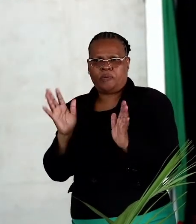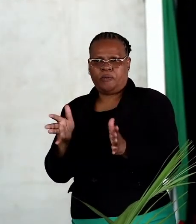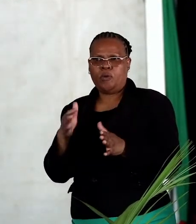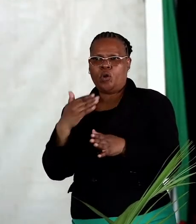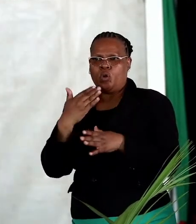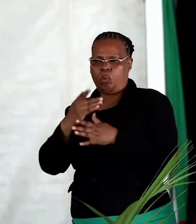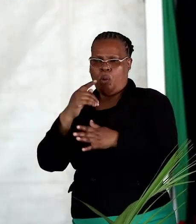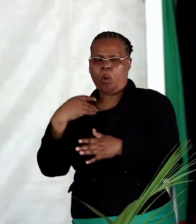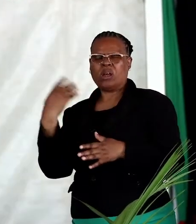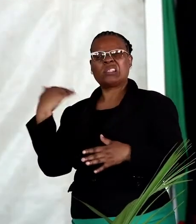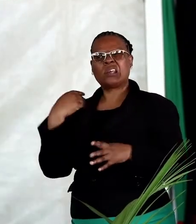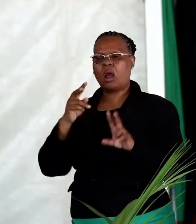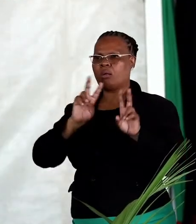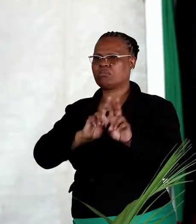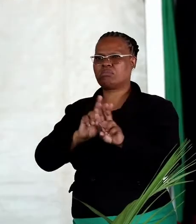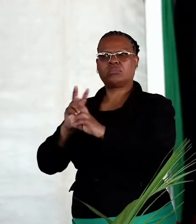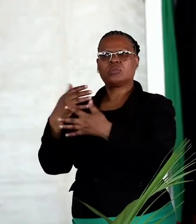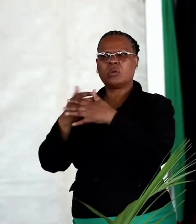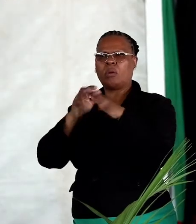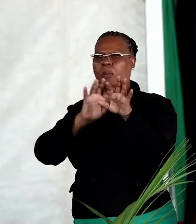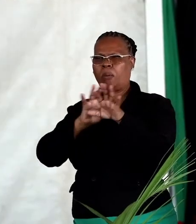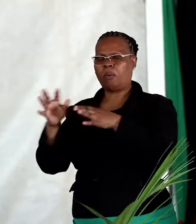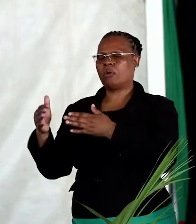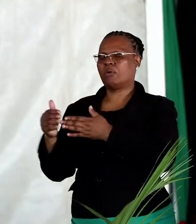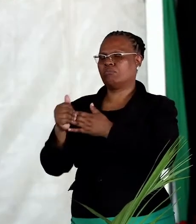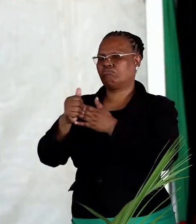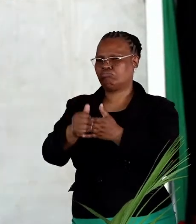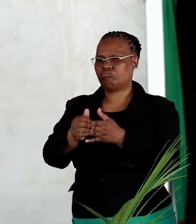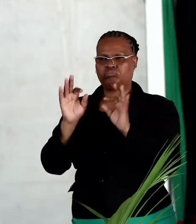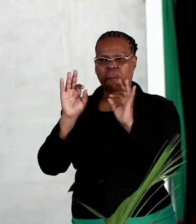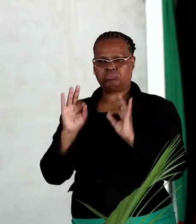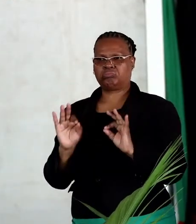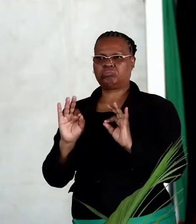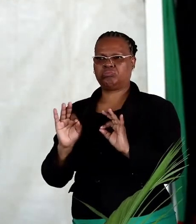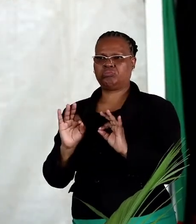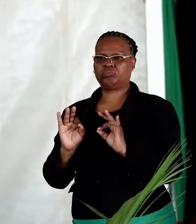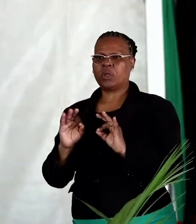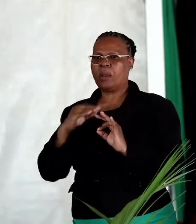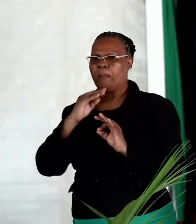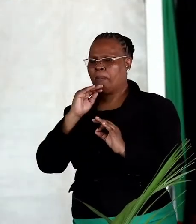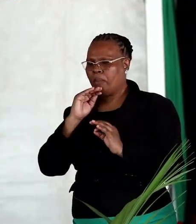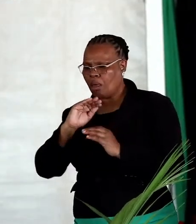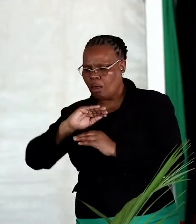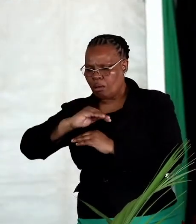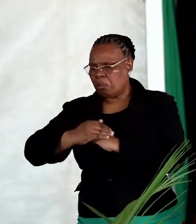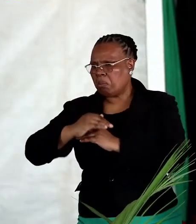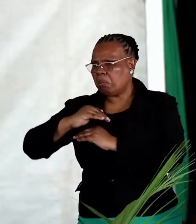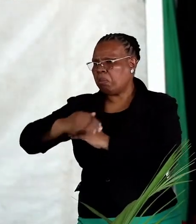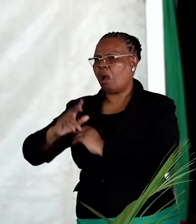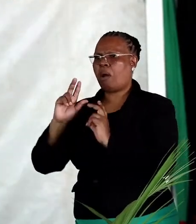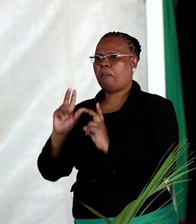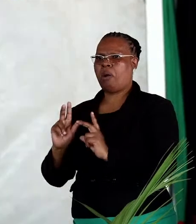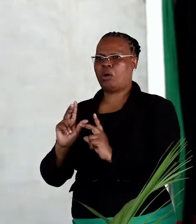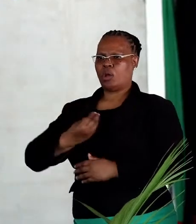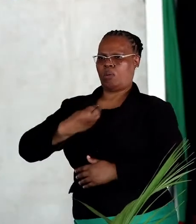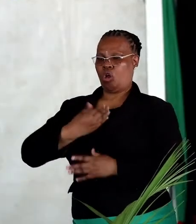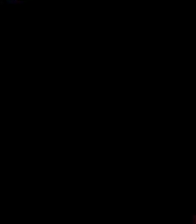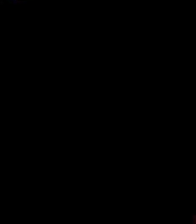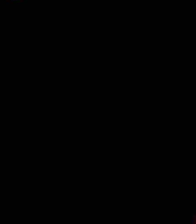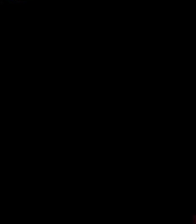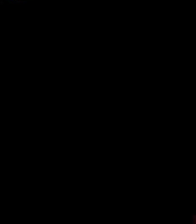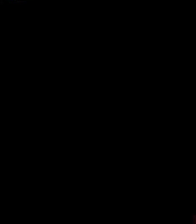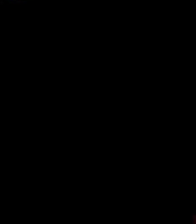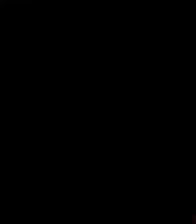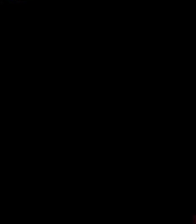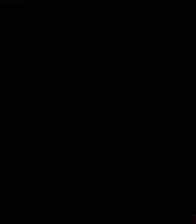in the liberation struggle. Ezimelisa abantu abatsha kwinkonzo awayelidisha phezulu itshaya yasetshetshi